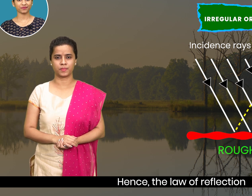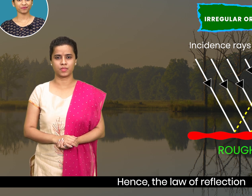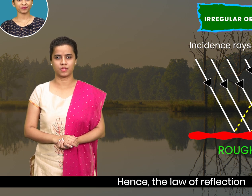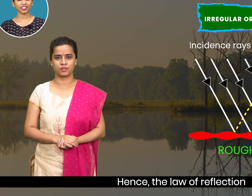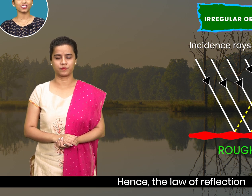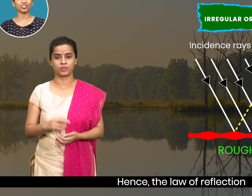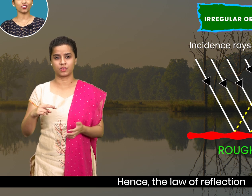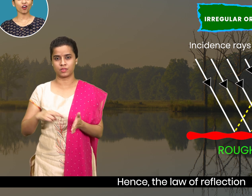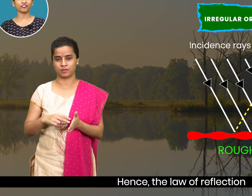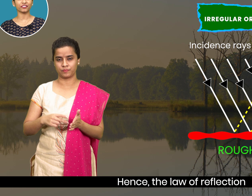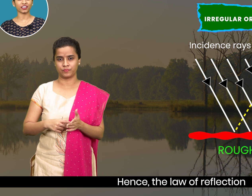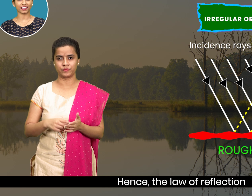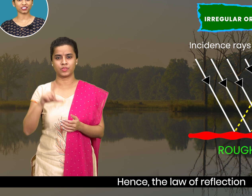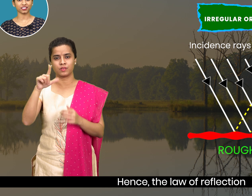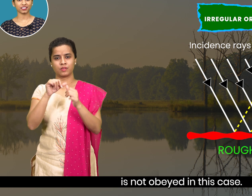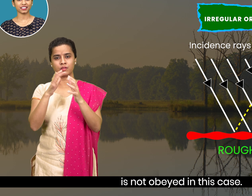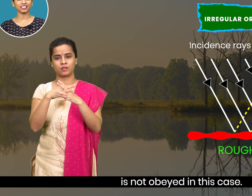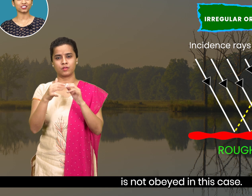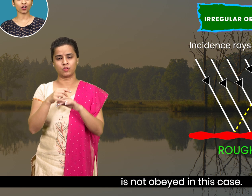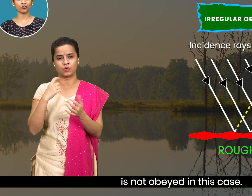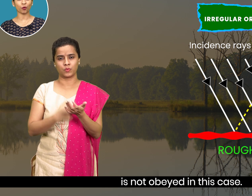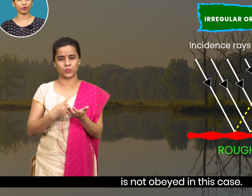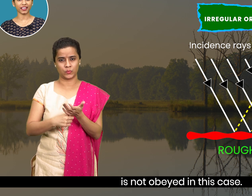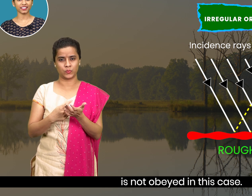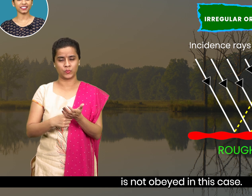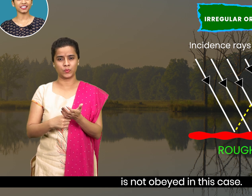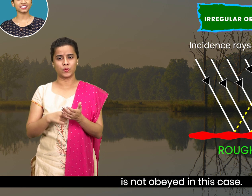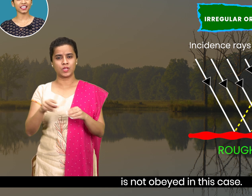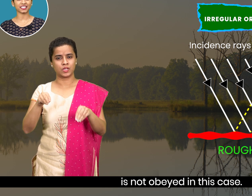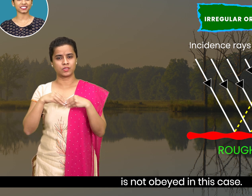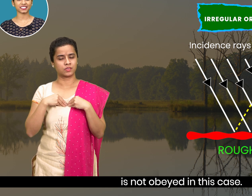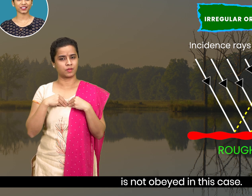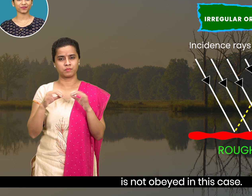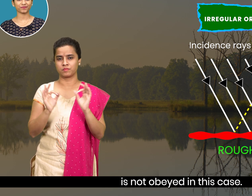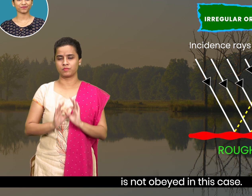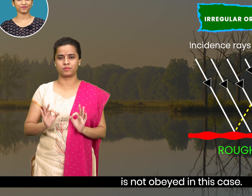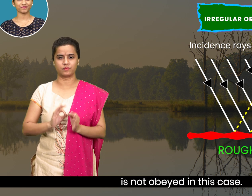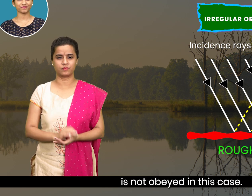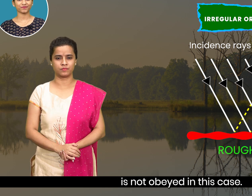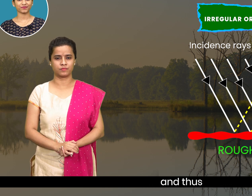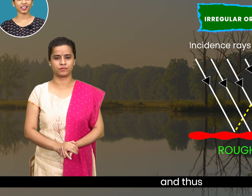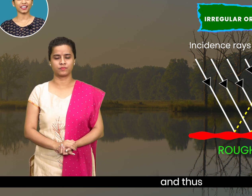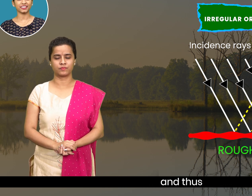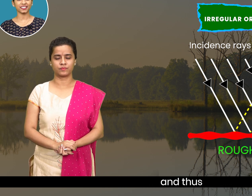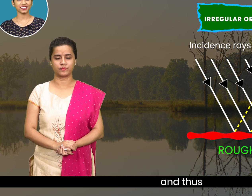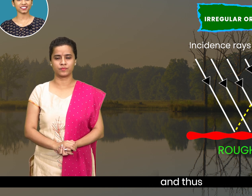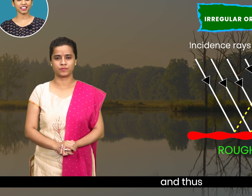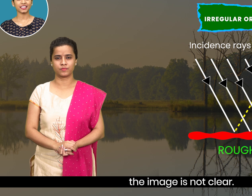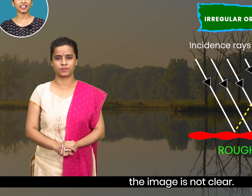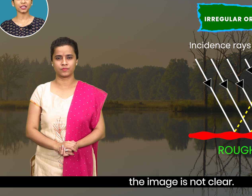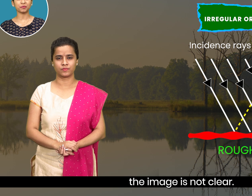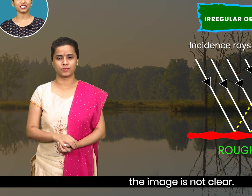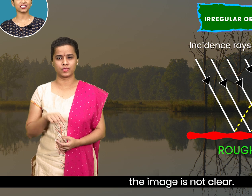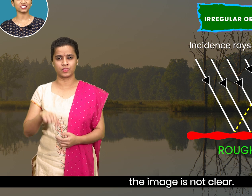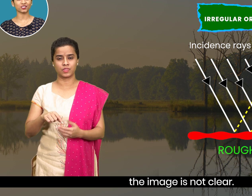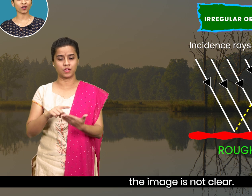Hence, the law of reflection is not obeyed in this case, and thus